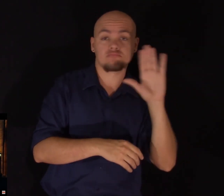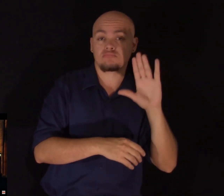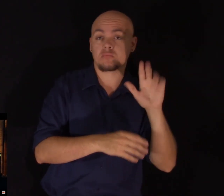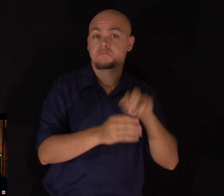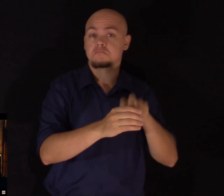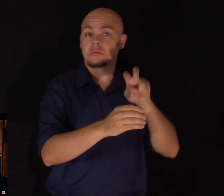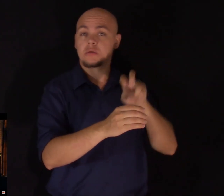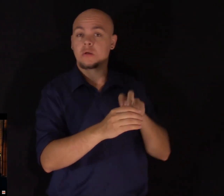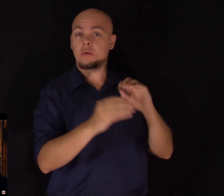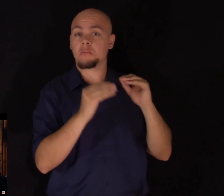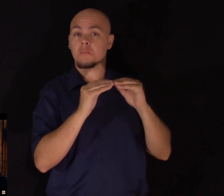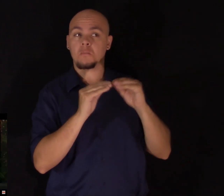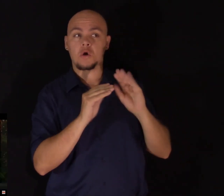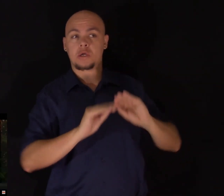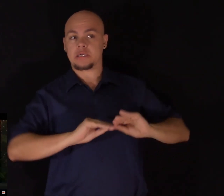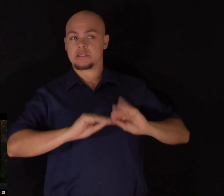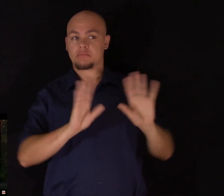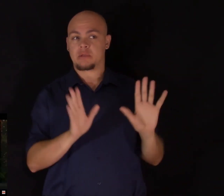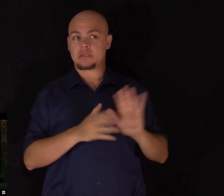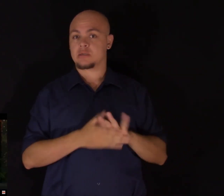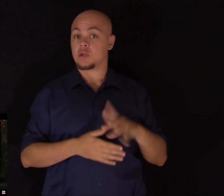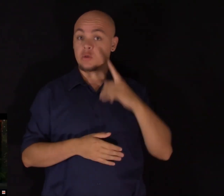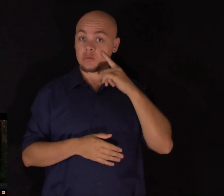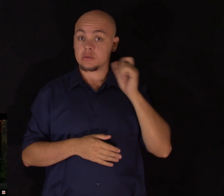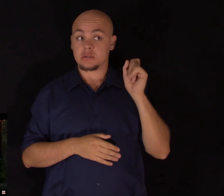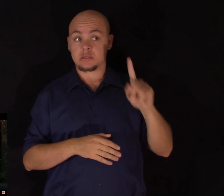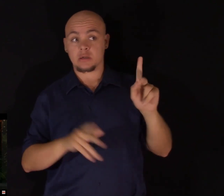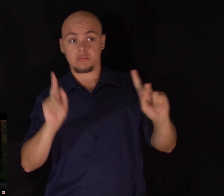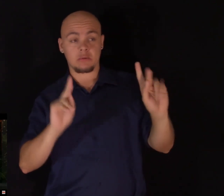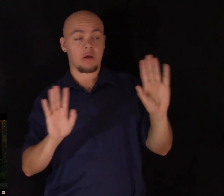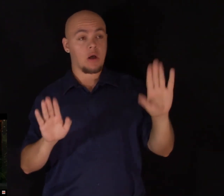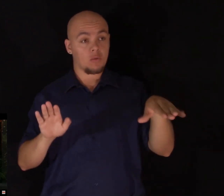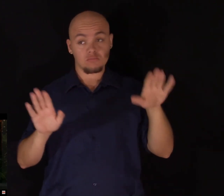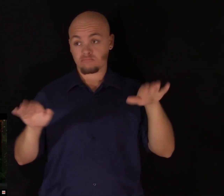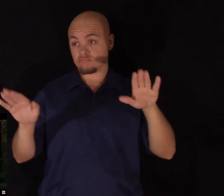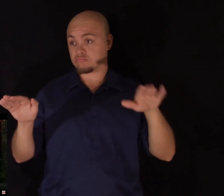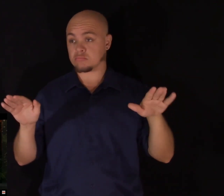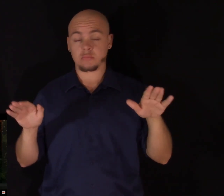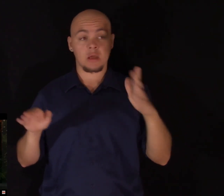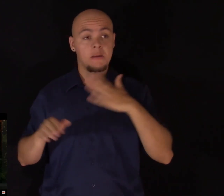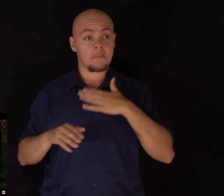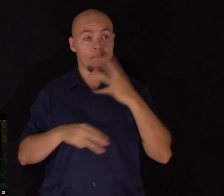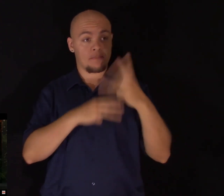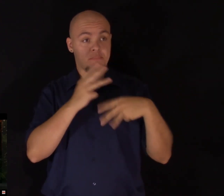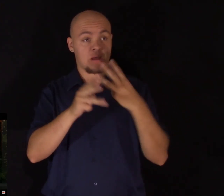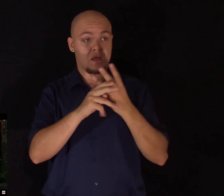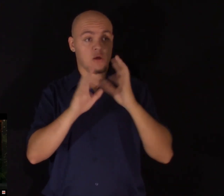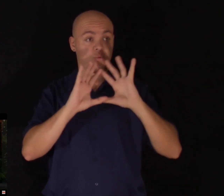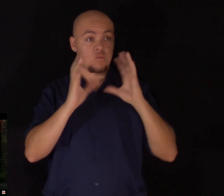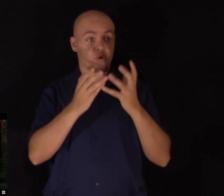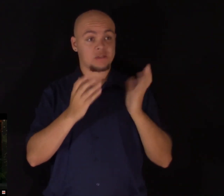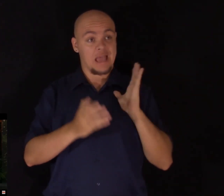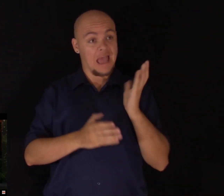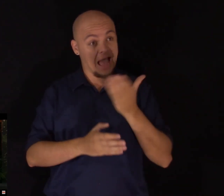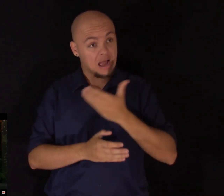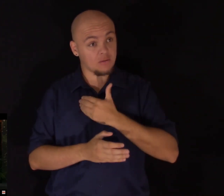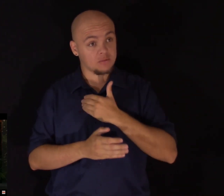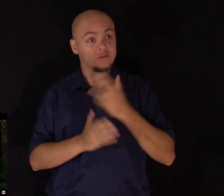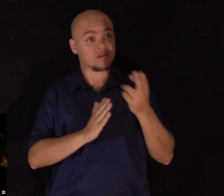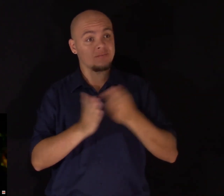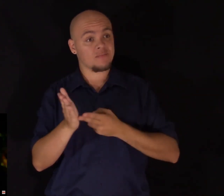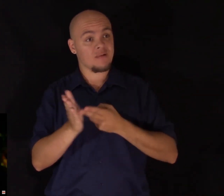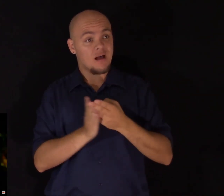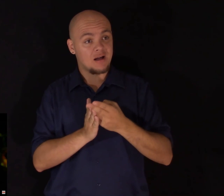just a little bit more explicit because you signal to everyone around you. You say, hey, my world, our world, it's going to be an honest